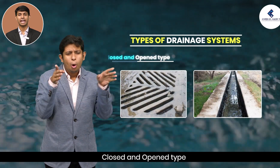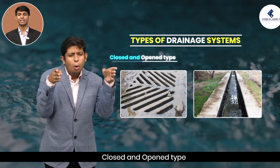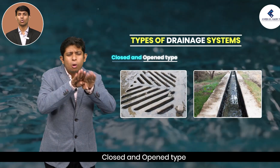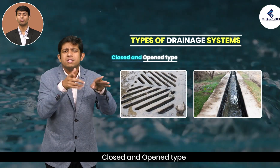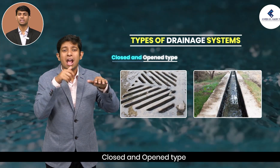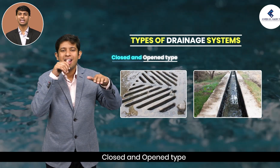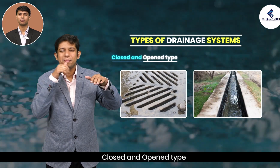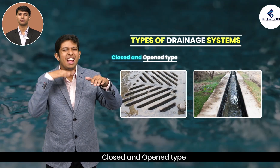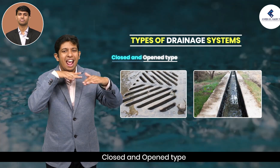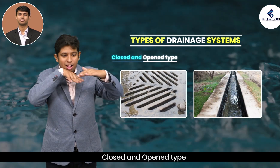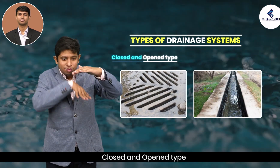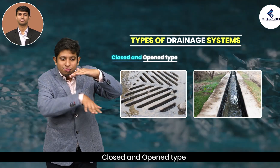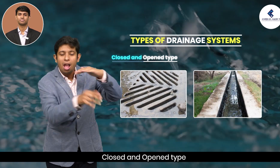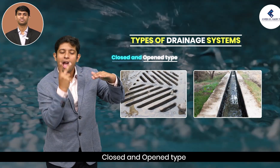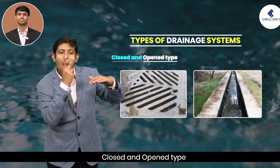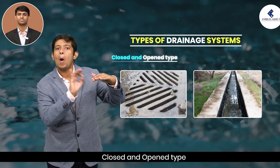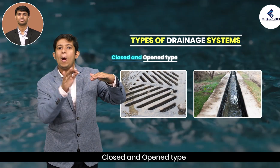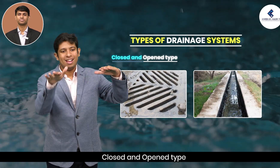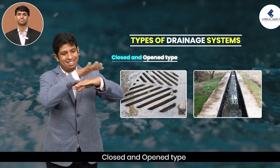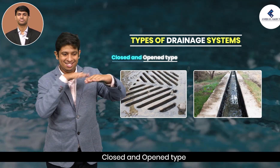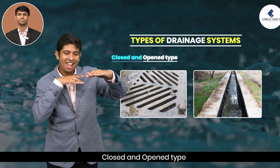closed and open type.